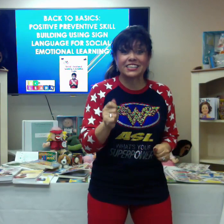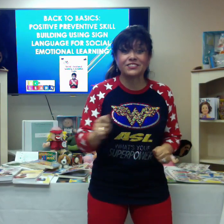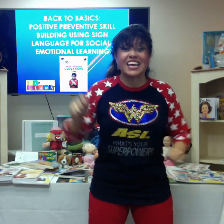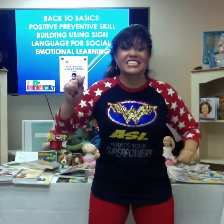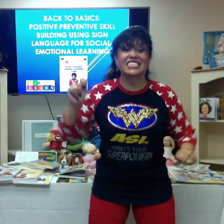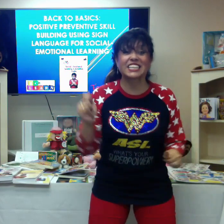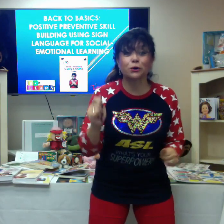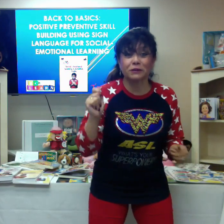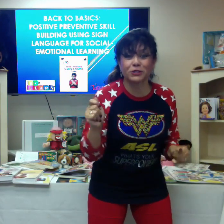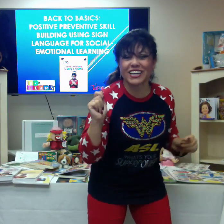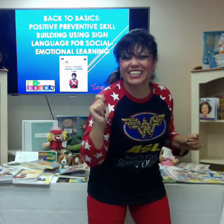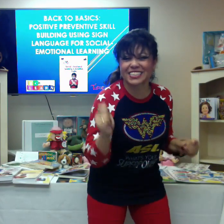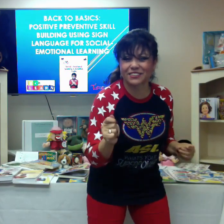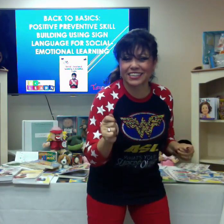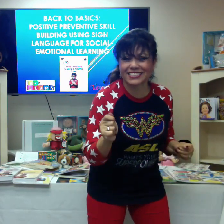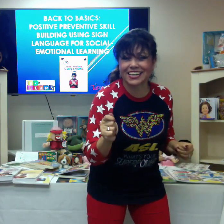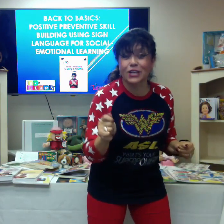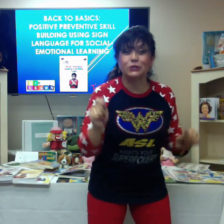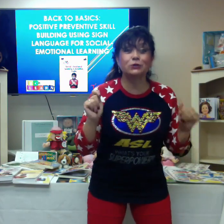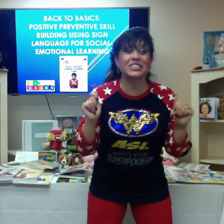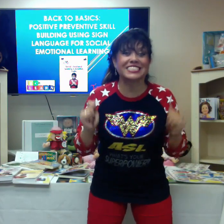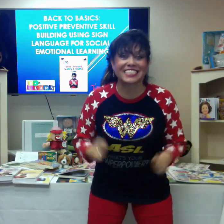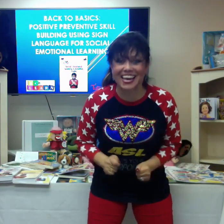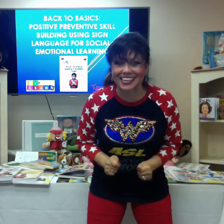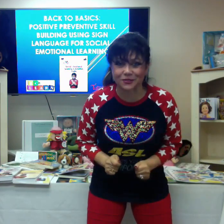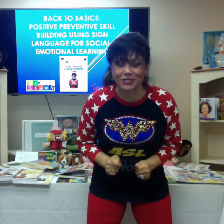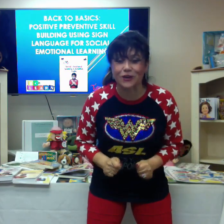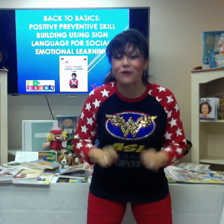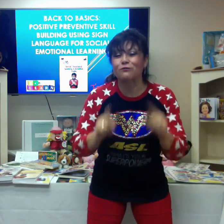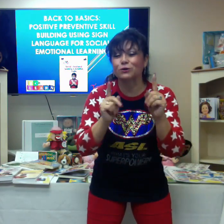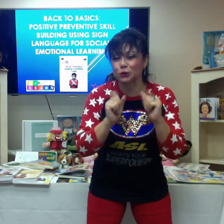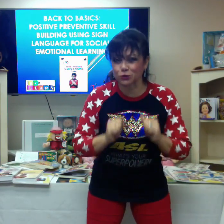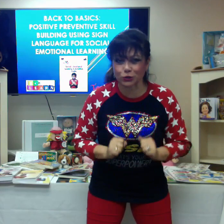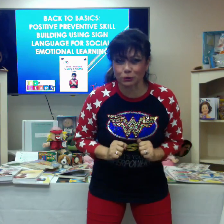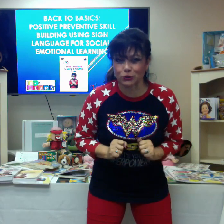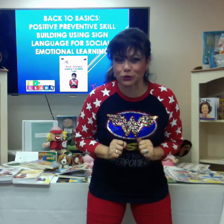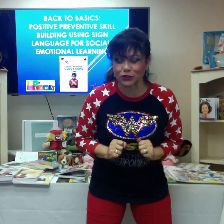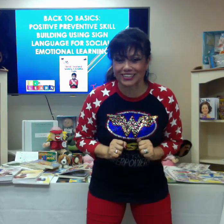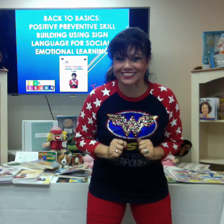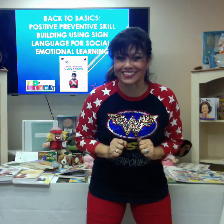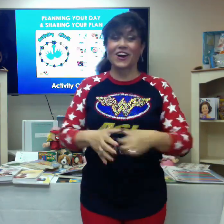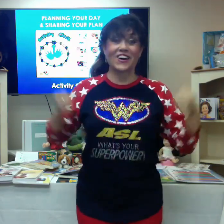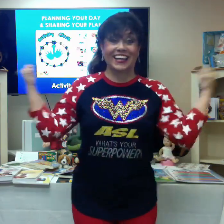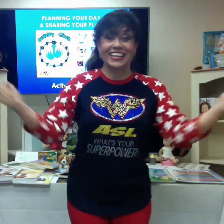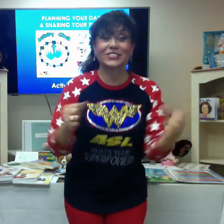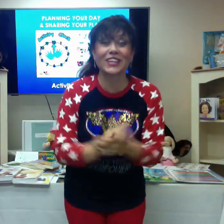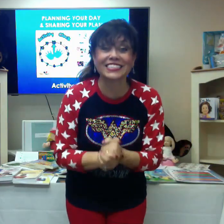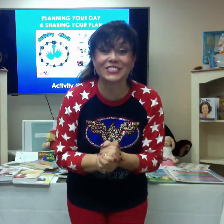preventive, skill building activities using sign language for social and emotional learning. All right, so let's